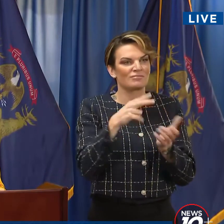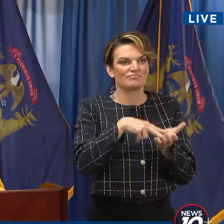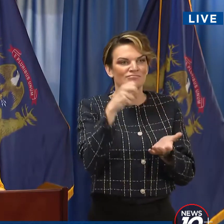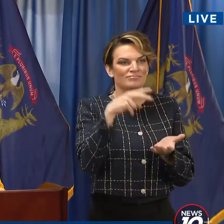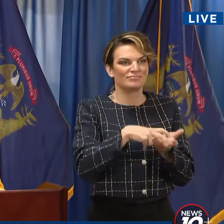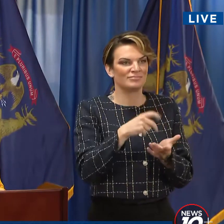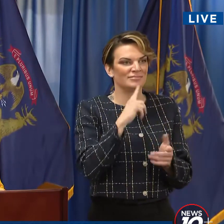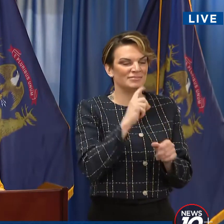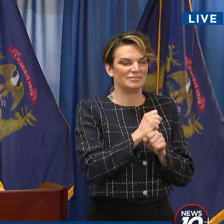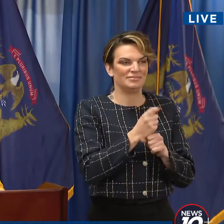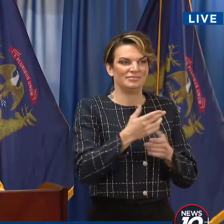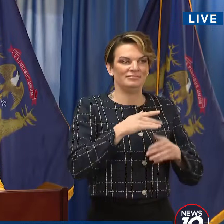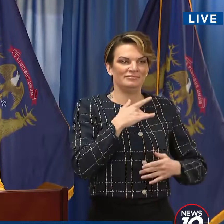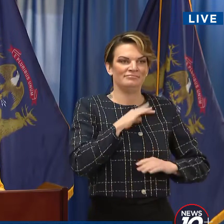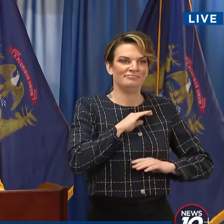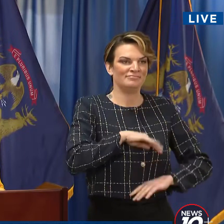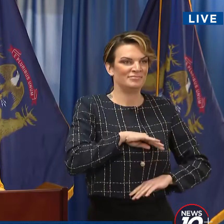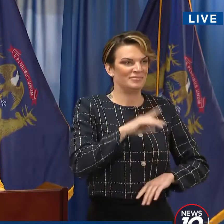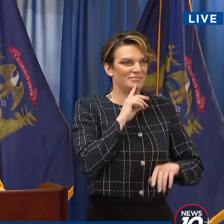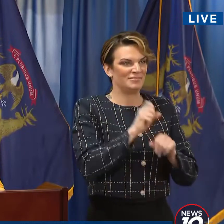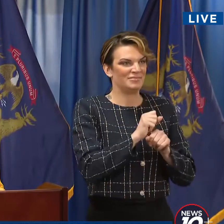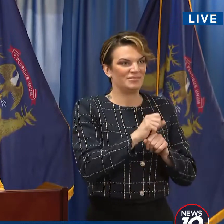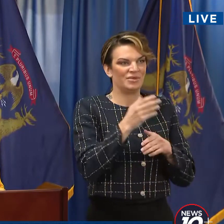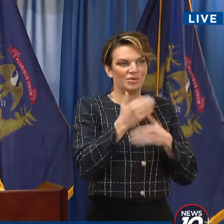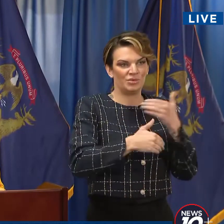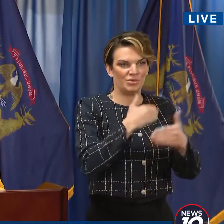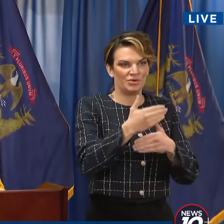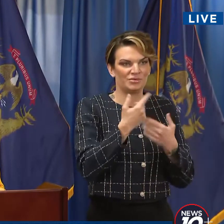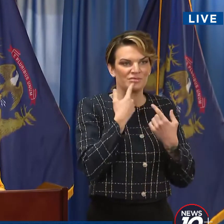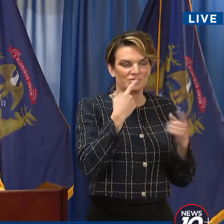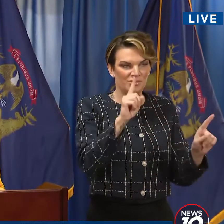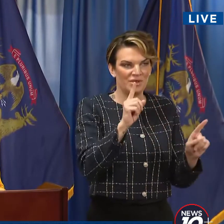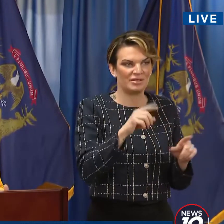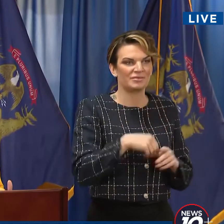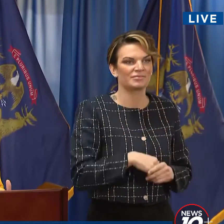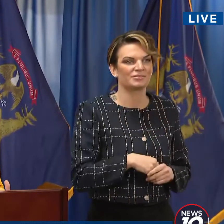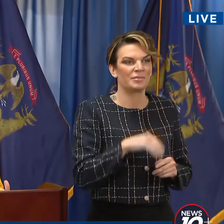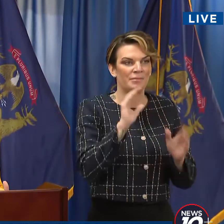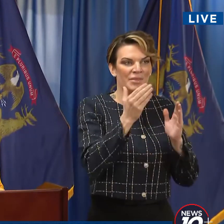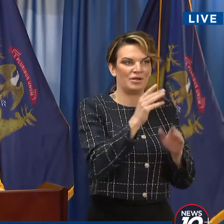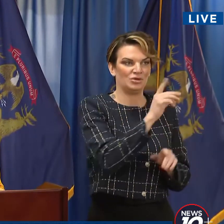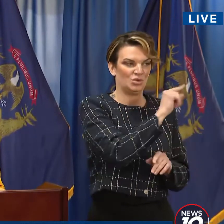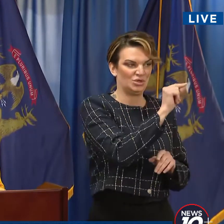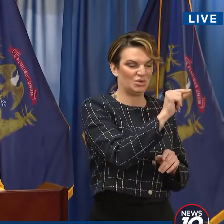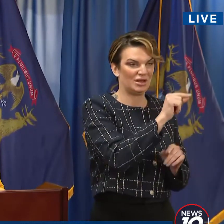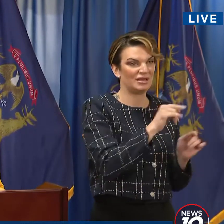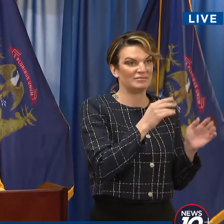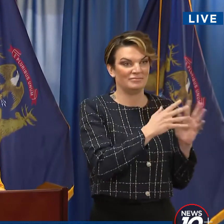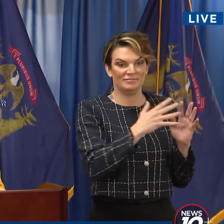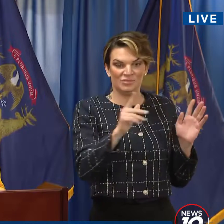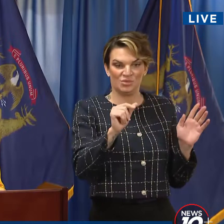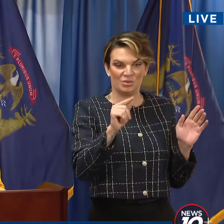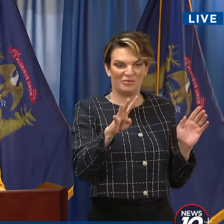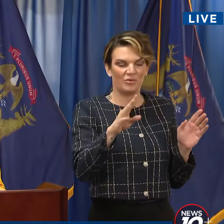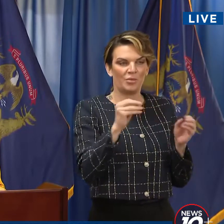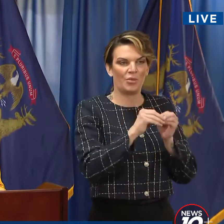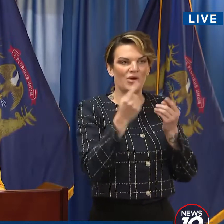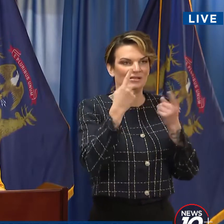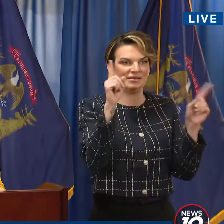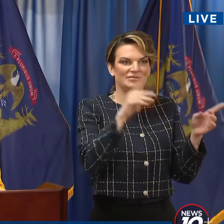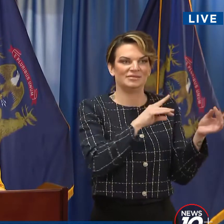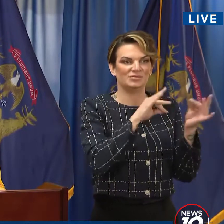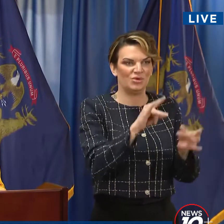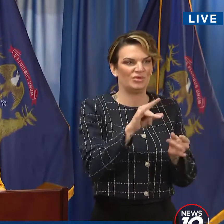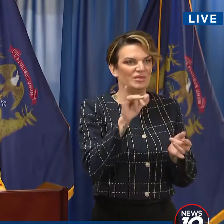done and a significant improvement over their process in 2020. That, to me, is the story of yesterday. And